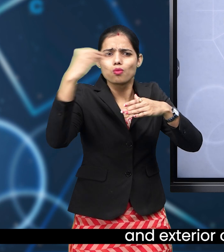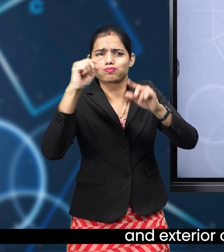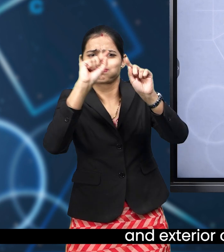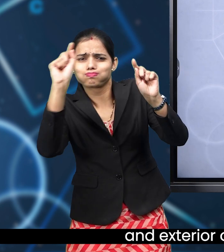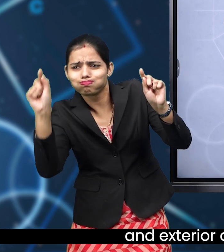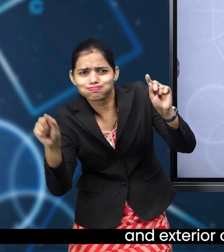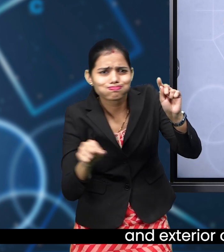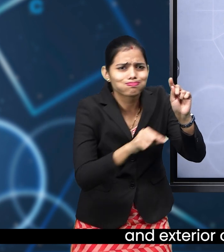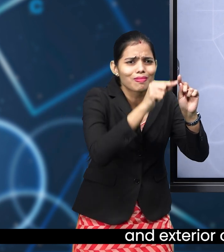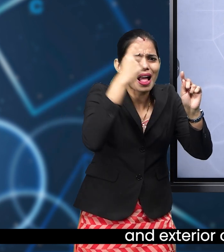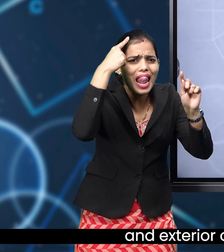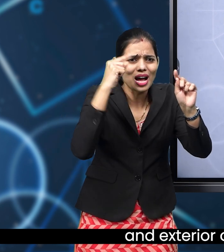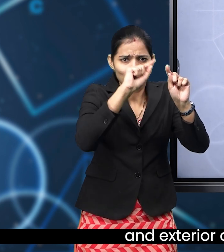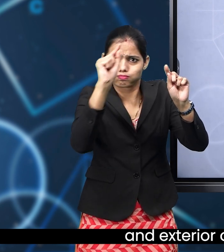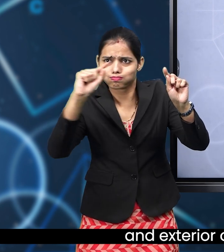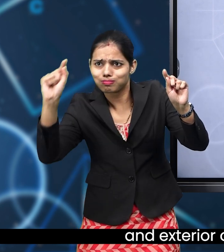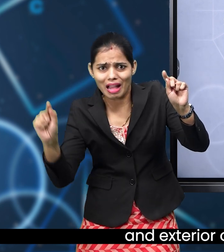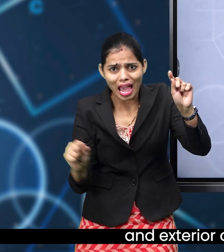boundary.